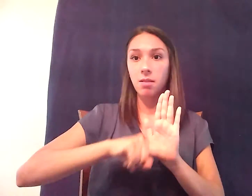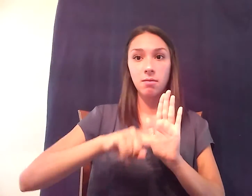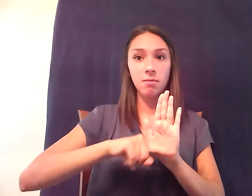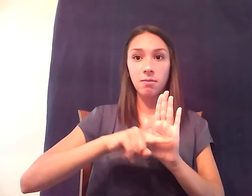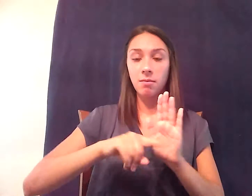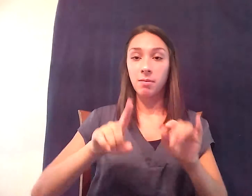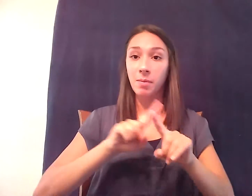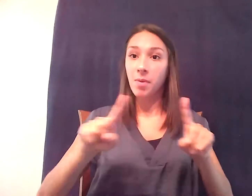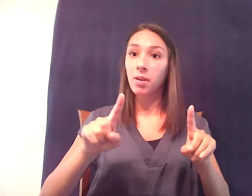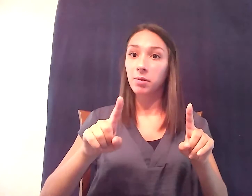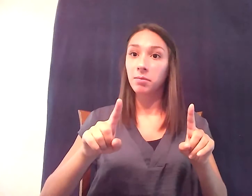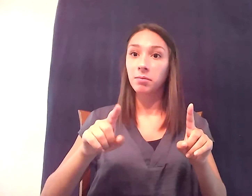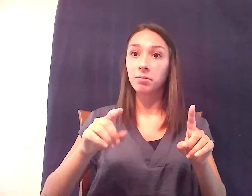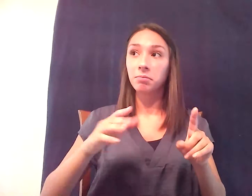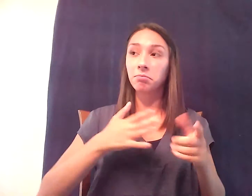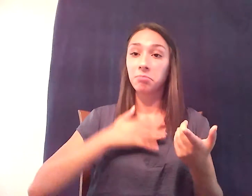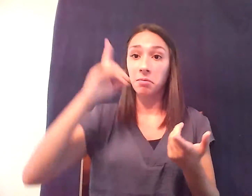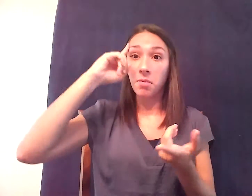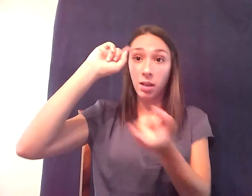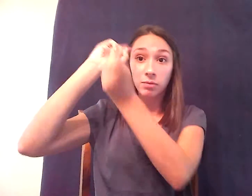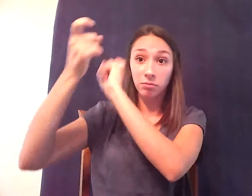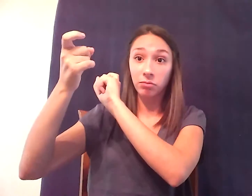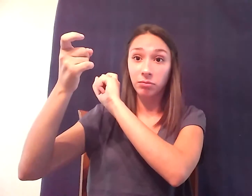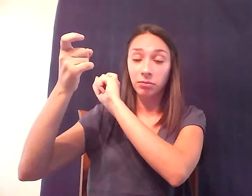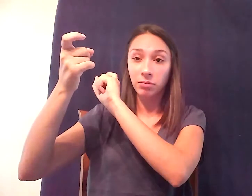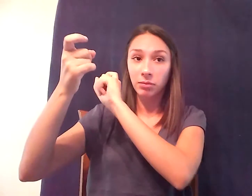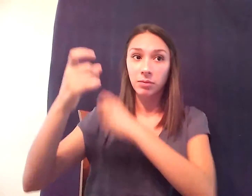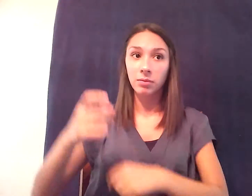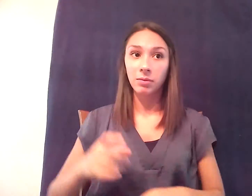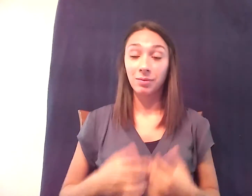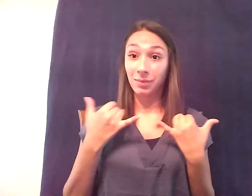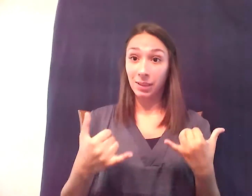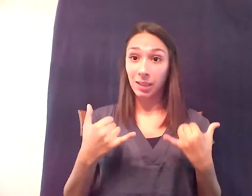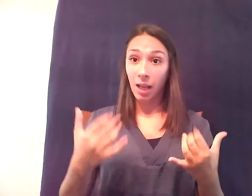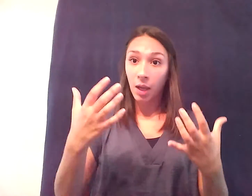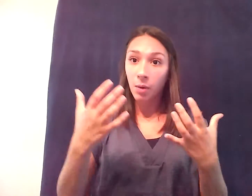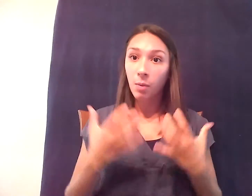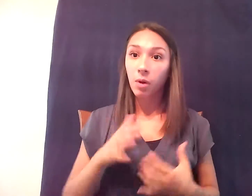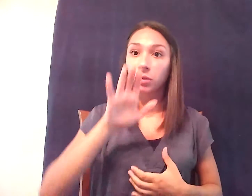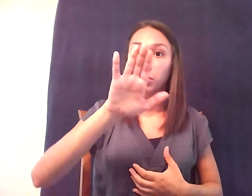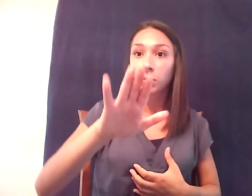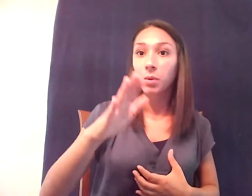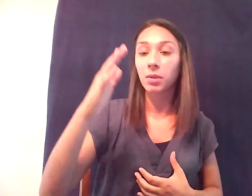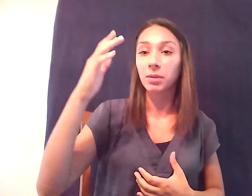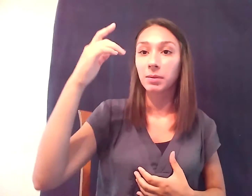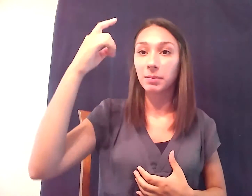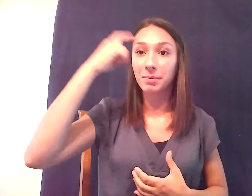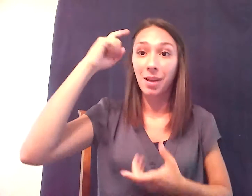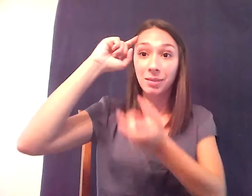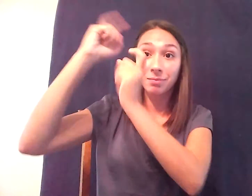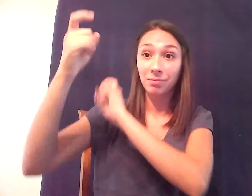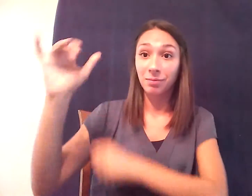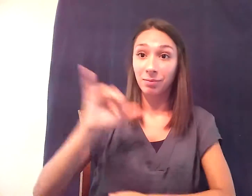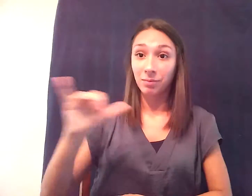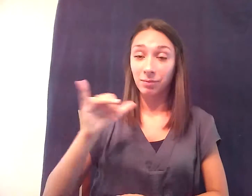about stress, and today, I want to change yours. Let me start with the study that made me rethink